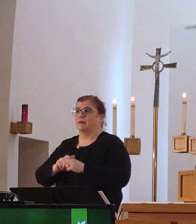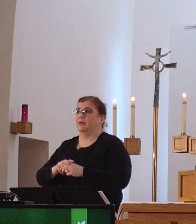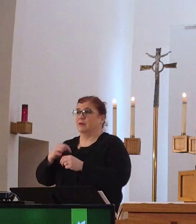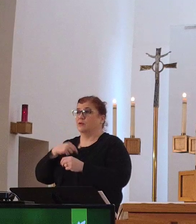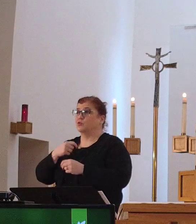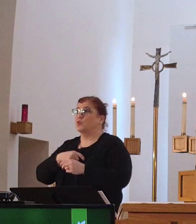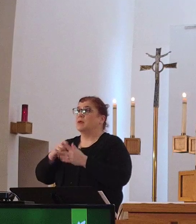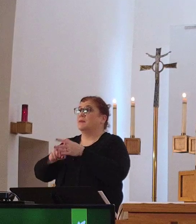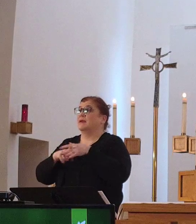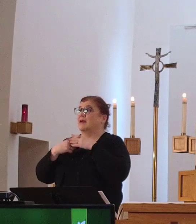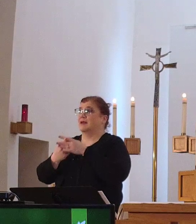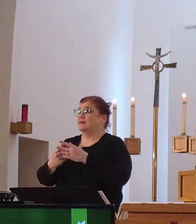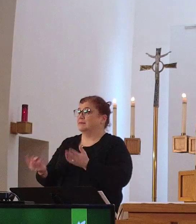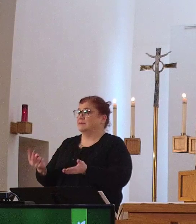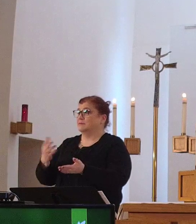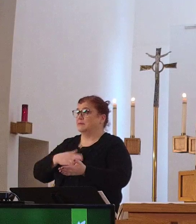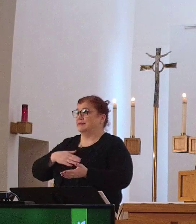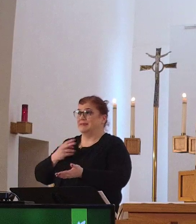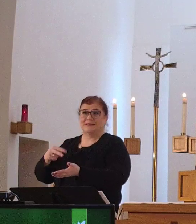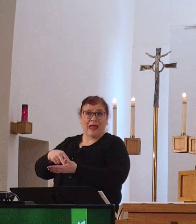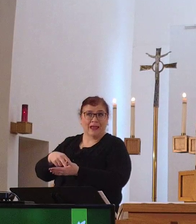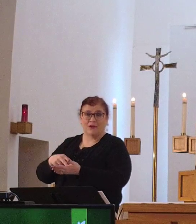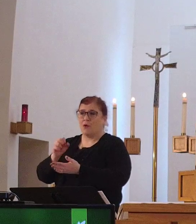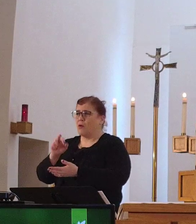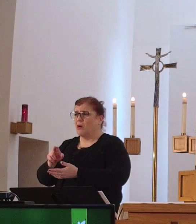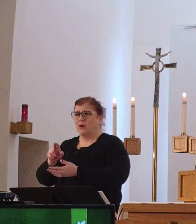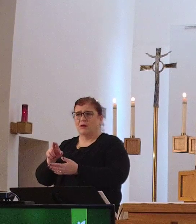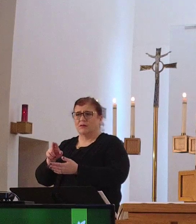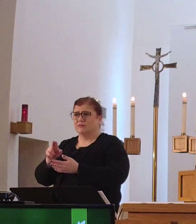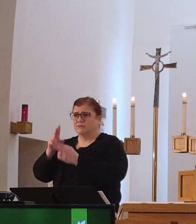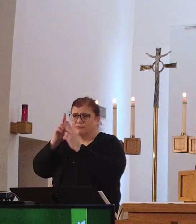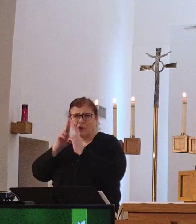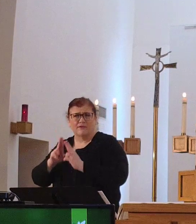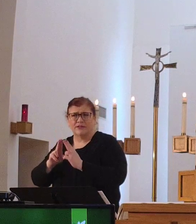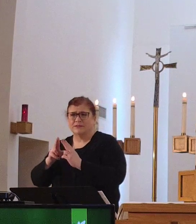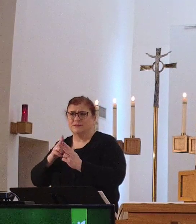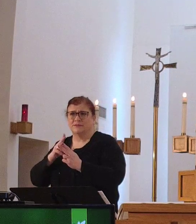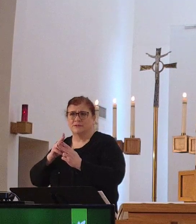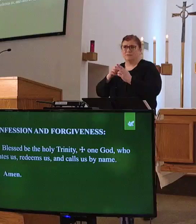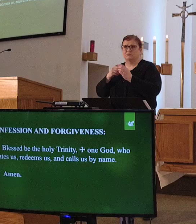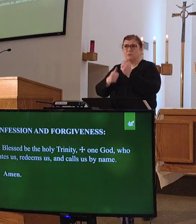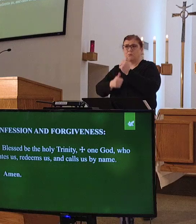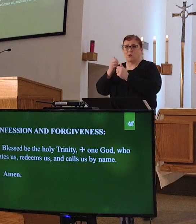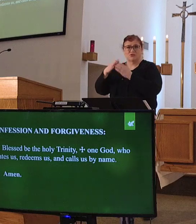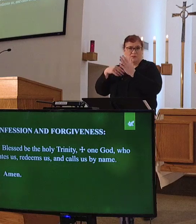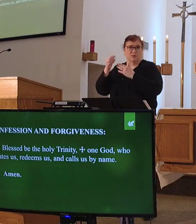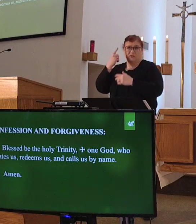I invite you to stand or embody reverence in the way that is most comfortable for you.